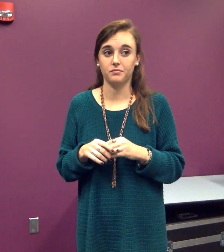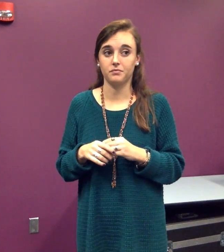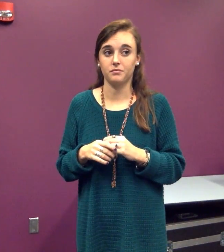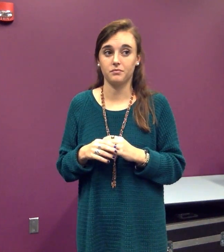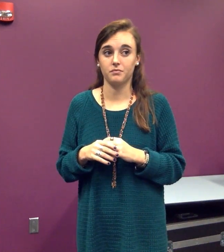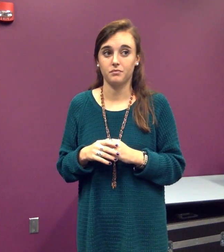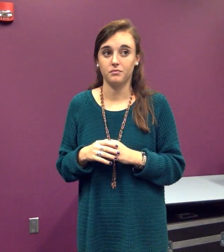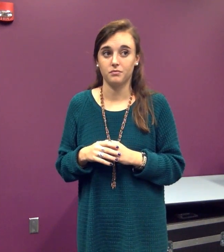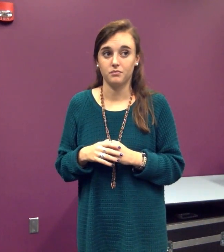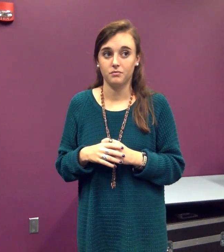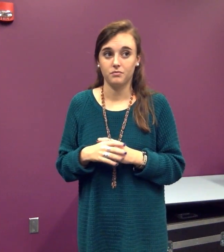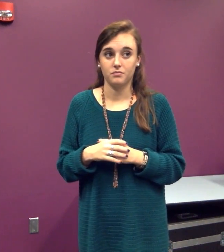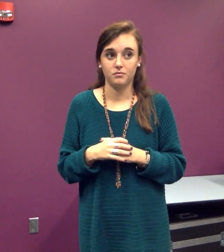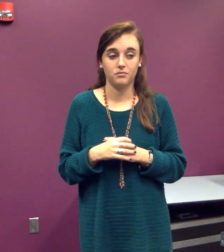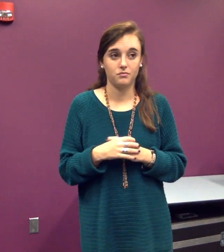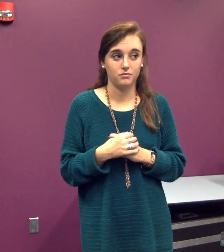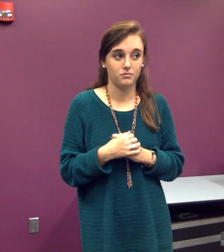the other side of the paper.